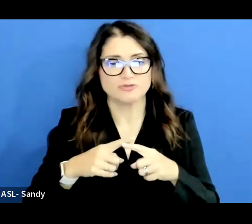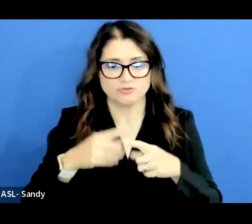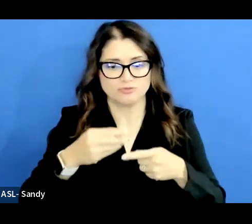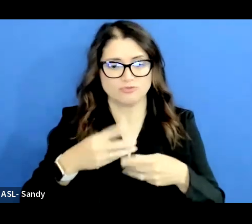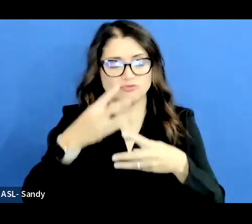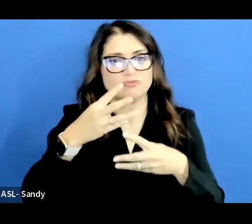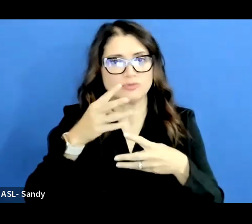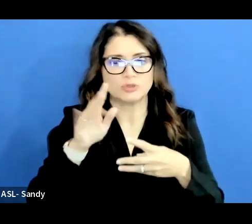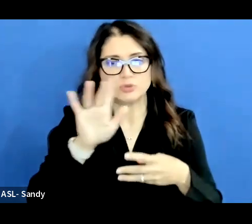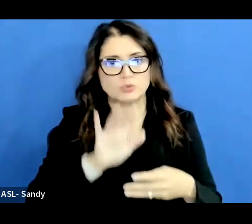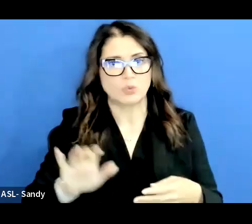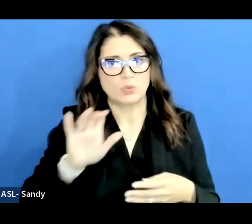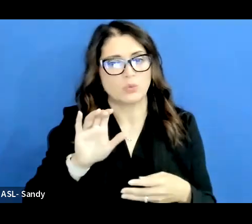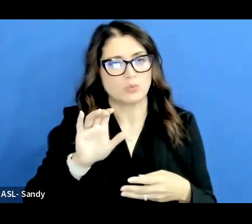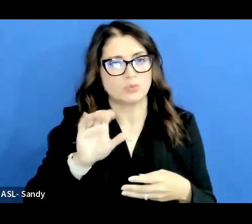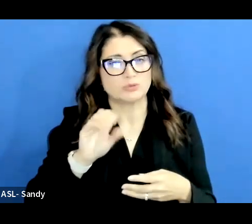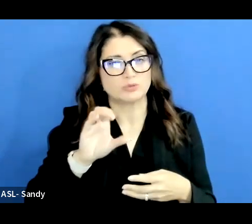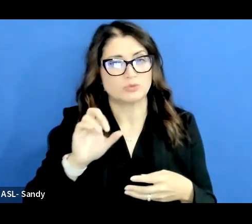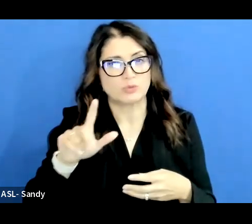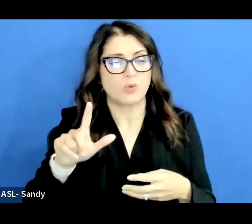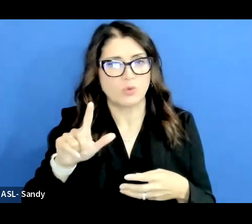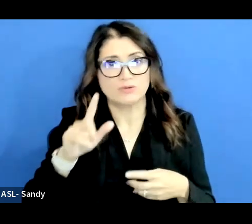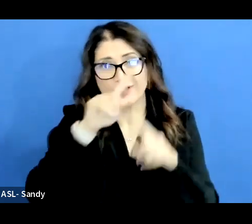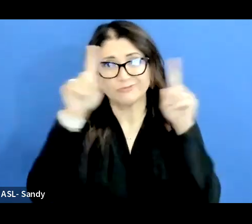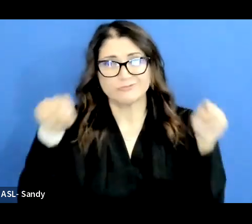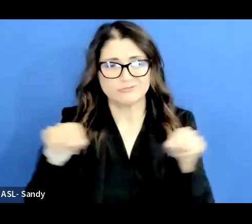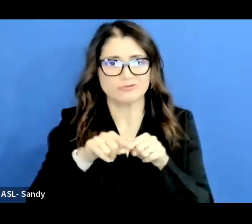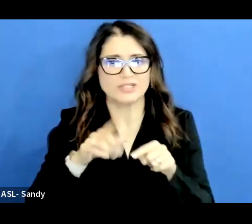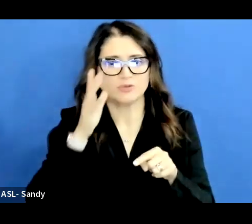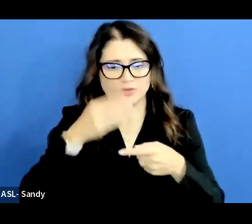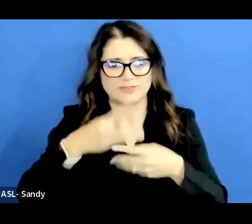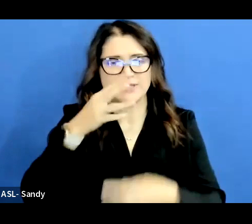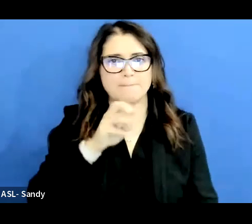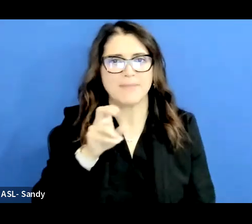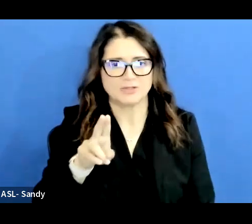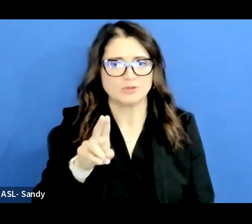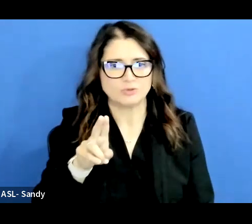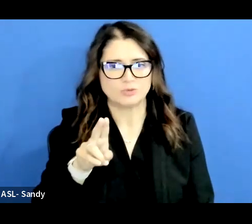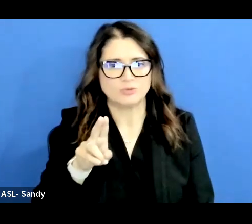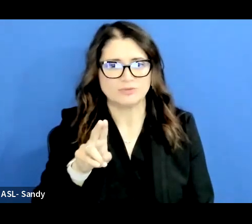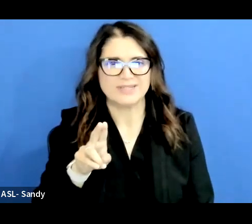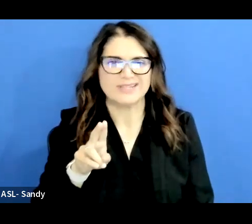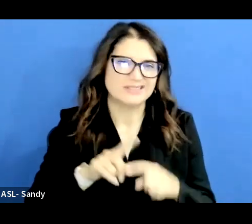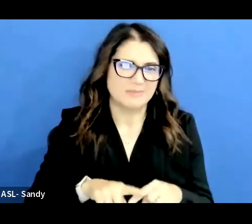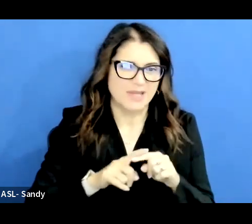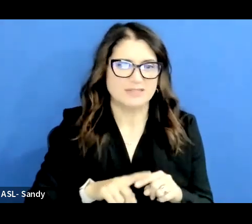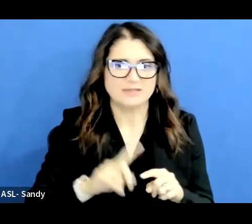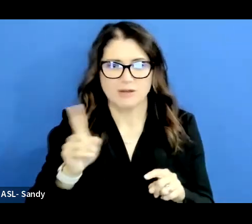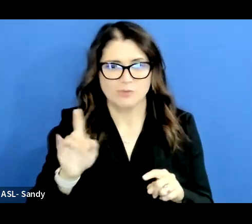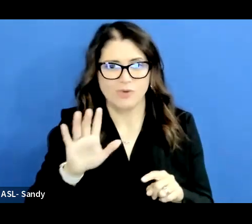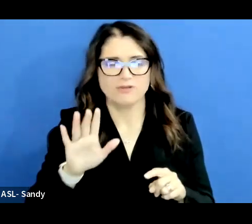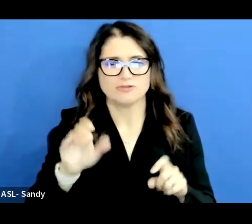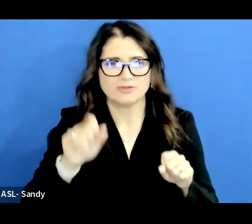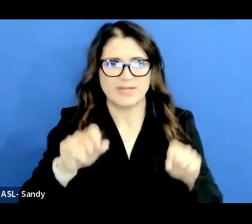up. Depending on what device you are on, you can find that menu bar at the top or at the bottom of